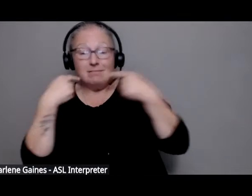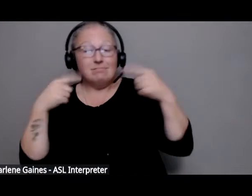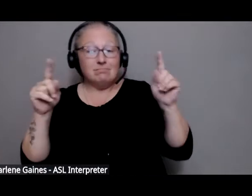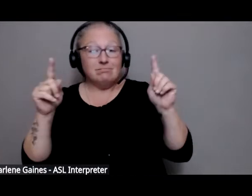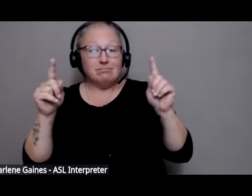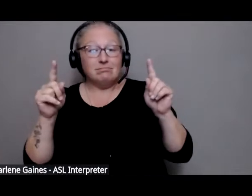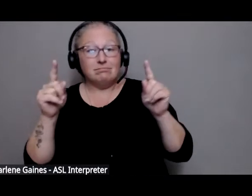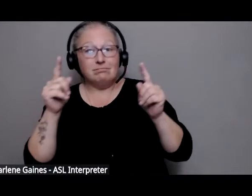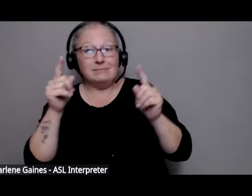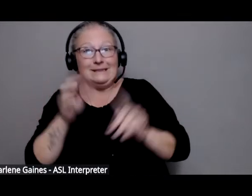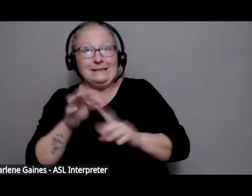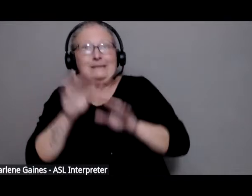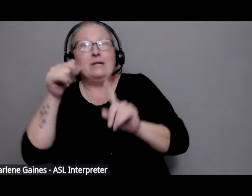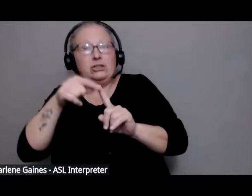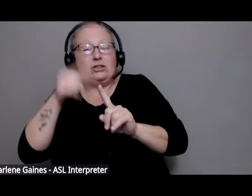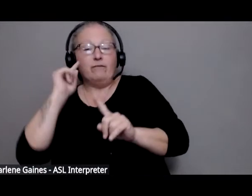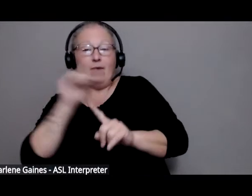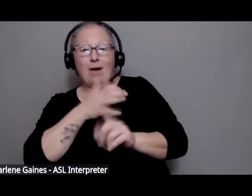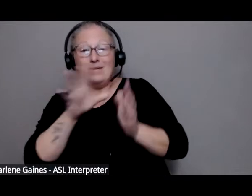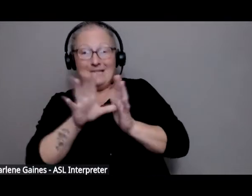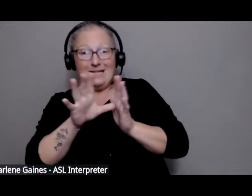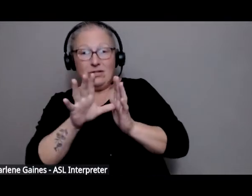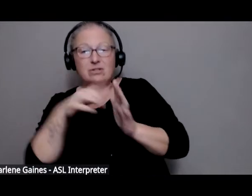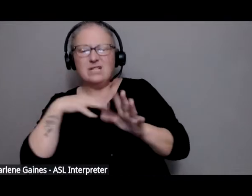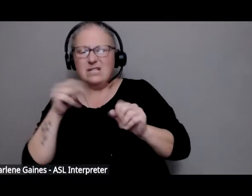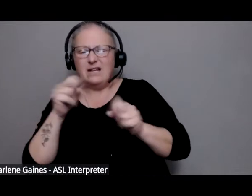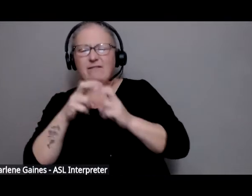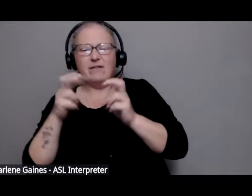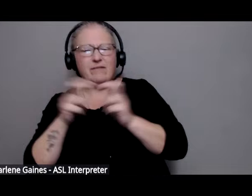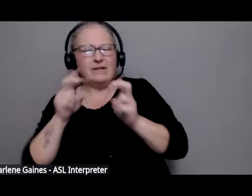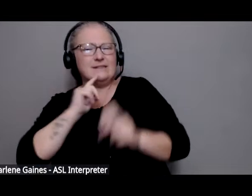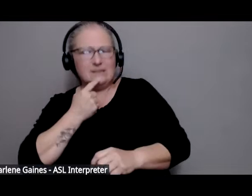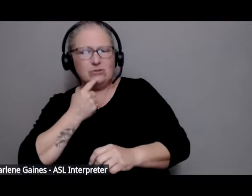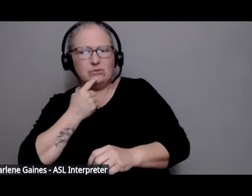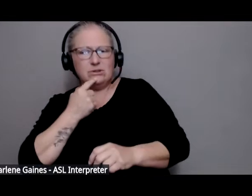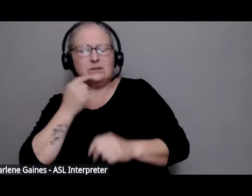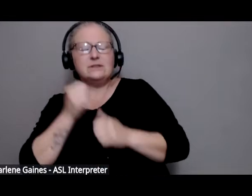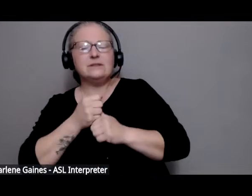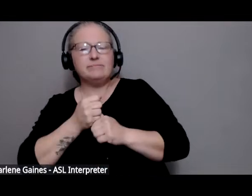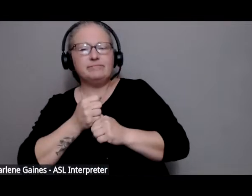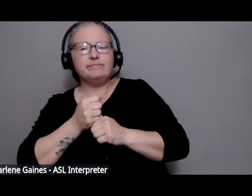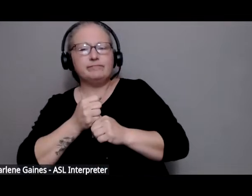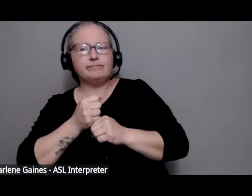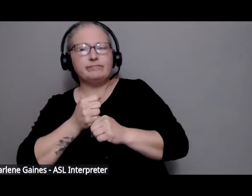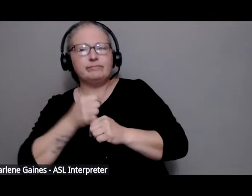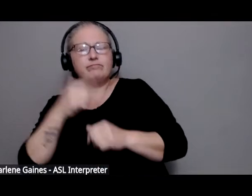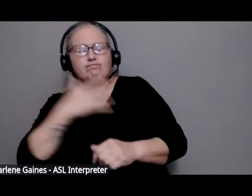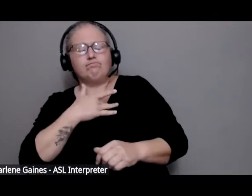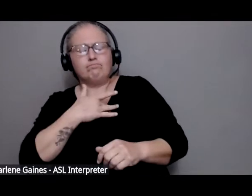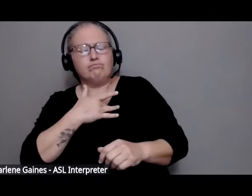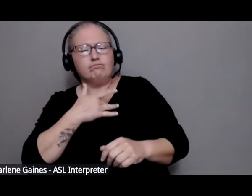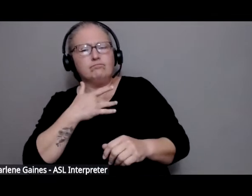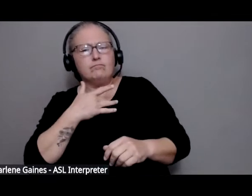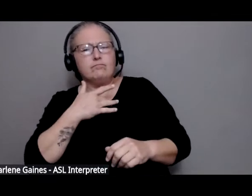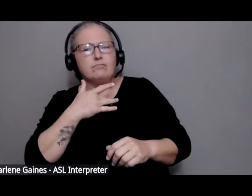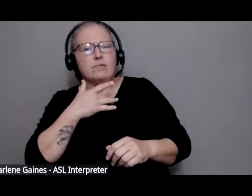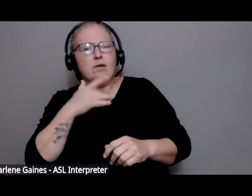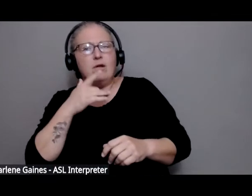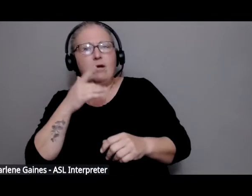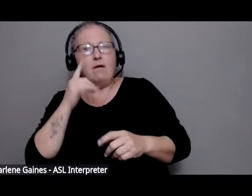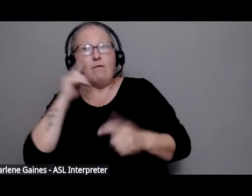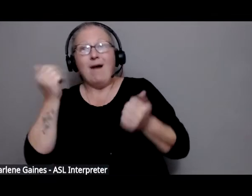seniors. I take that very, very seriously. It's a conviction I hold behind all the work that I do